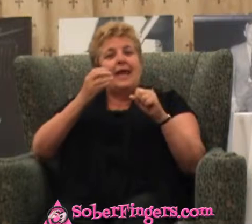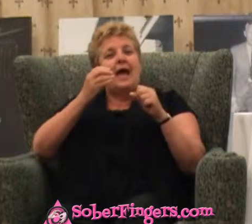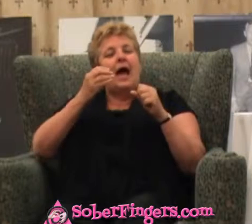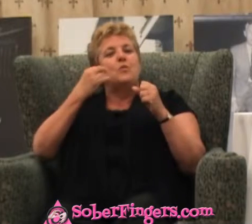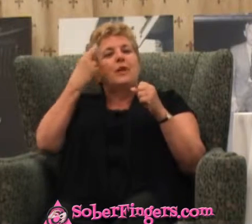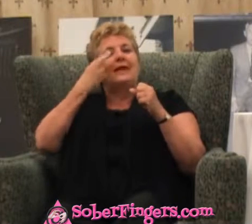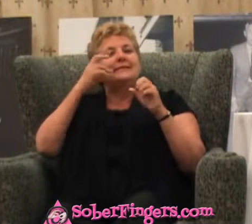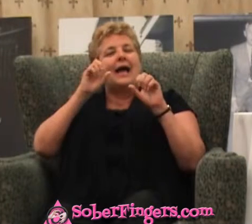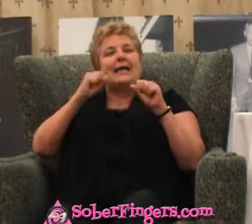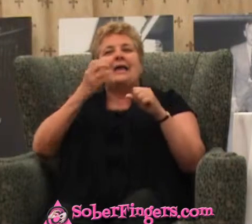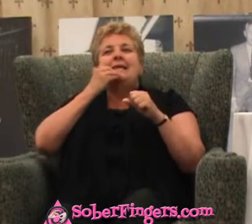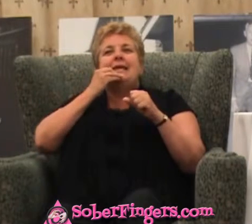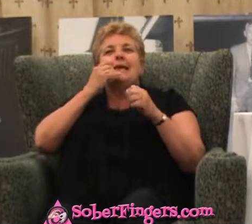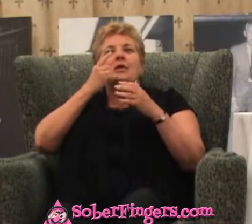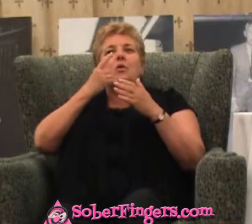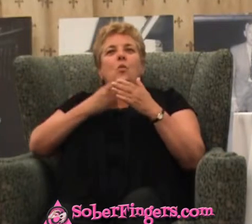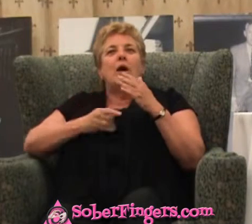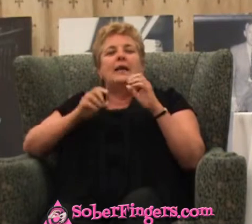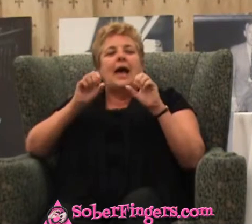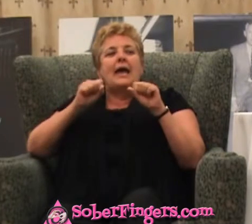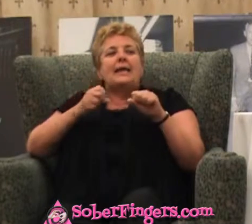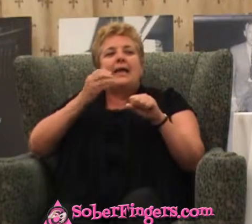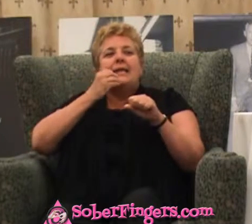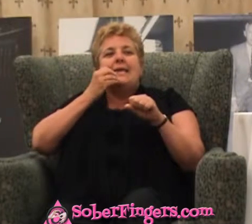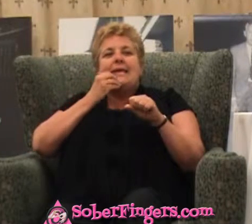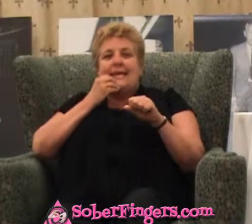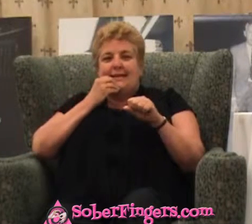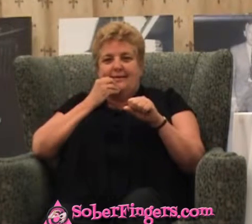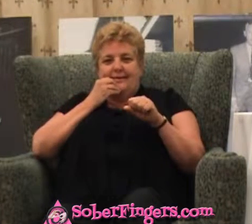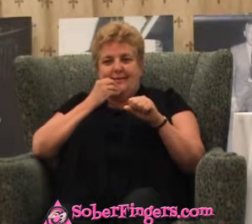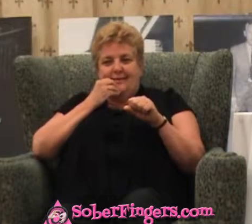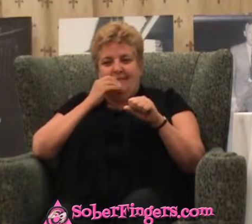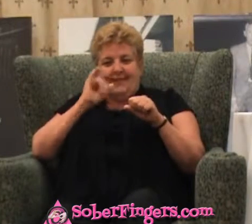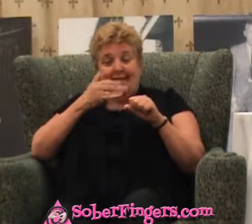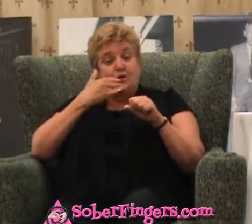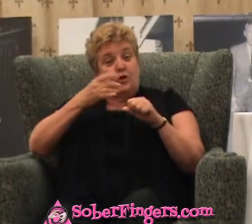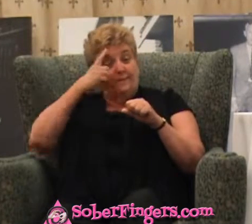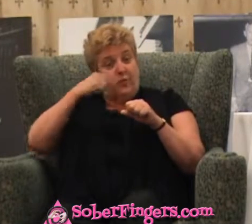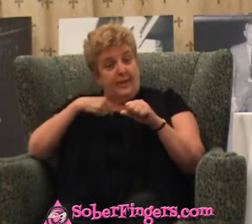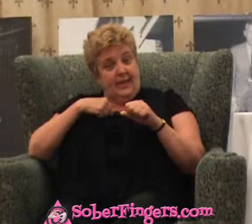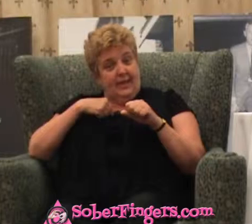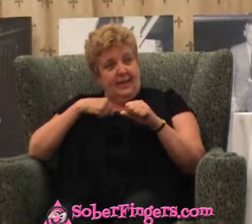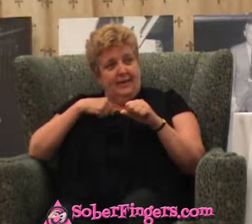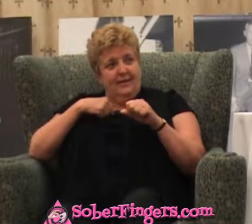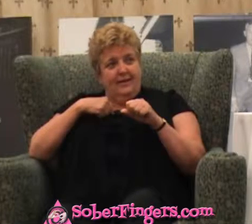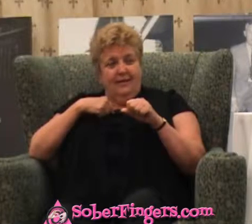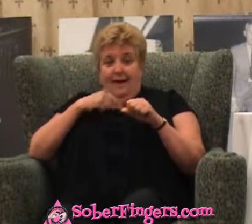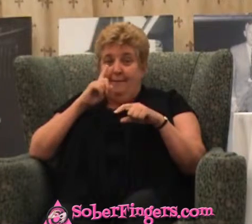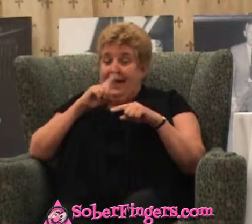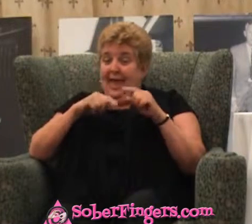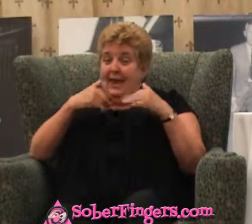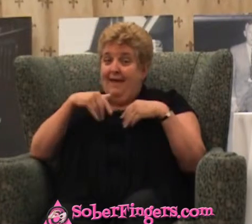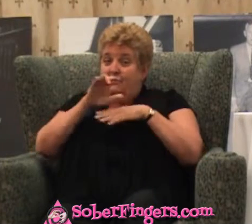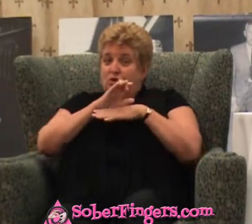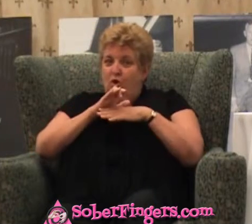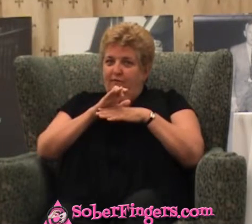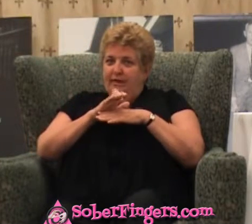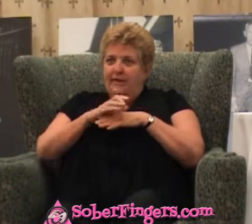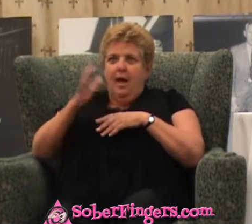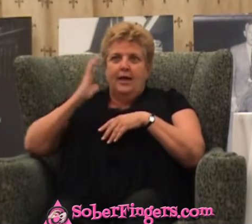today. I've had no chocolate in over 3 weeks, and this is my first conference. Usually I bring it with me like champagne in the morning. You know, I'm at the